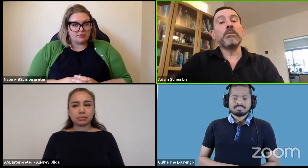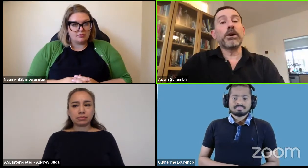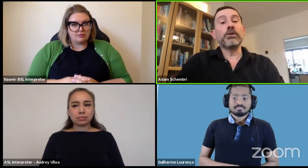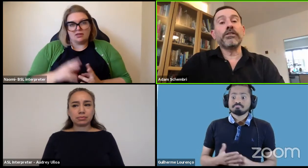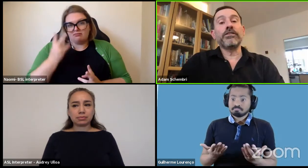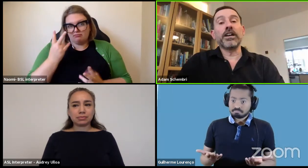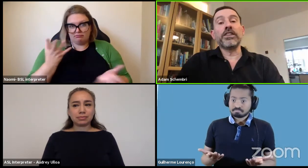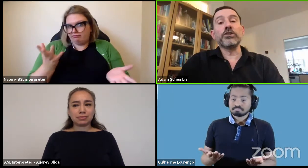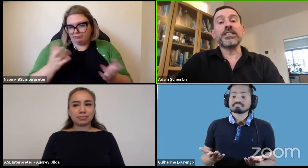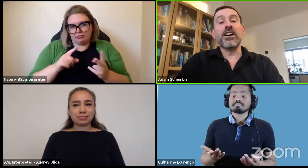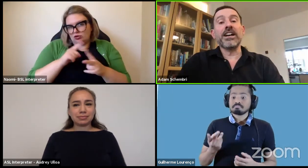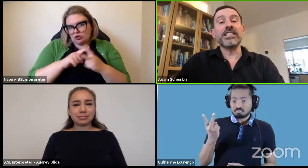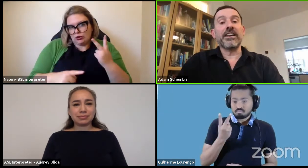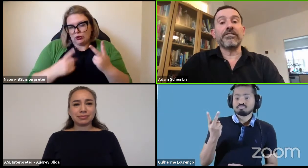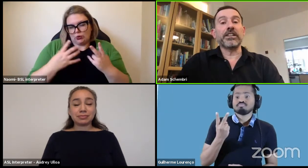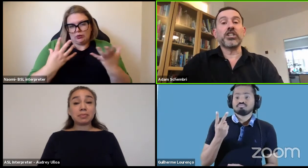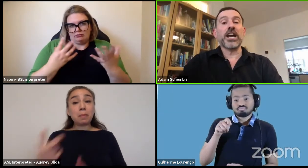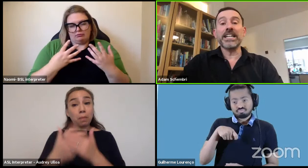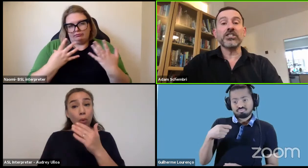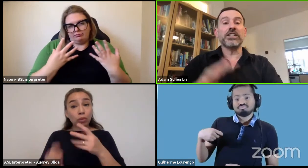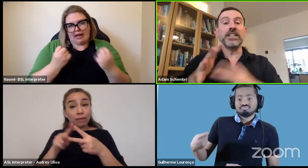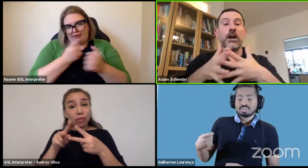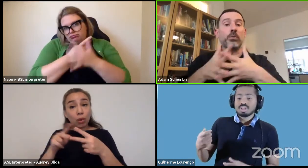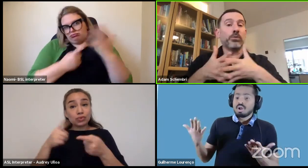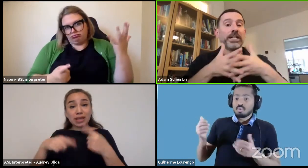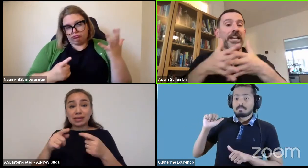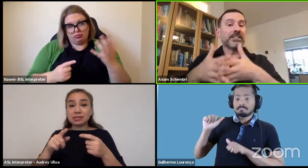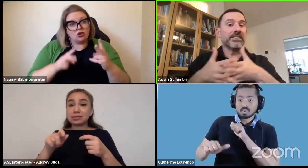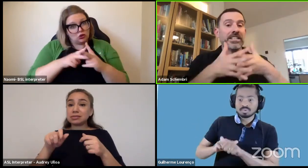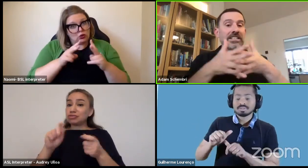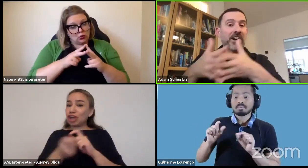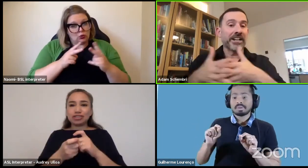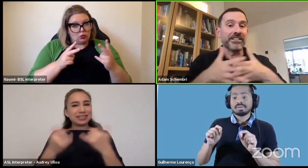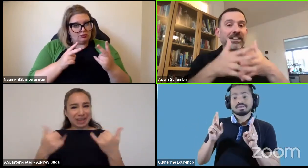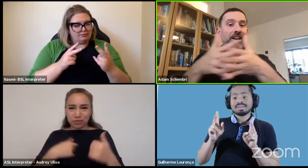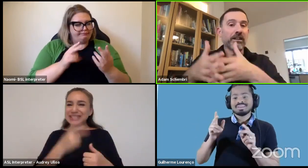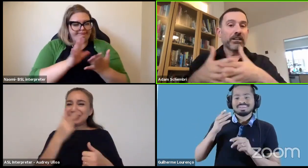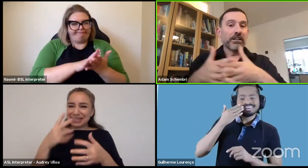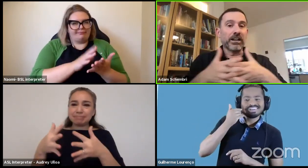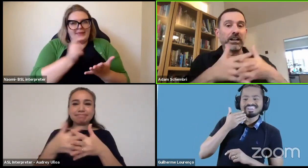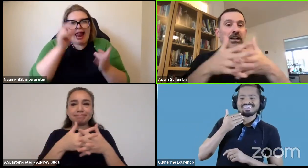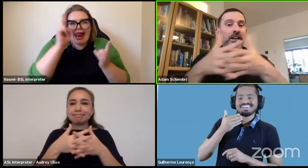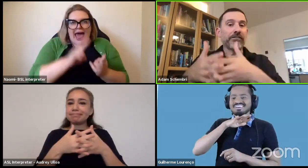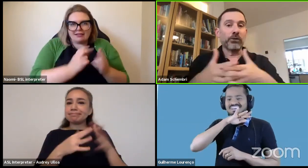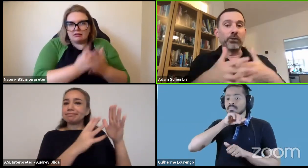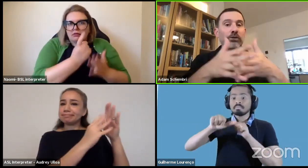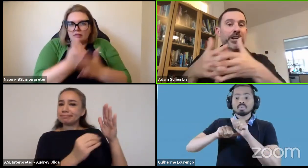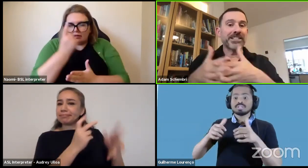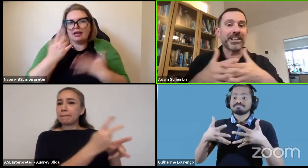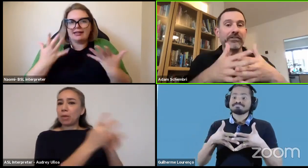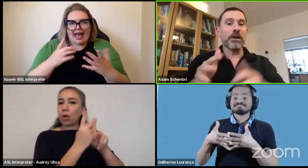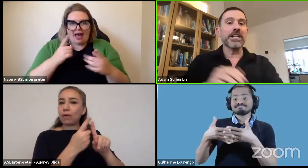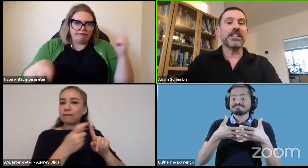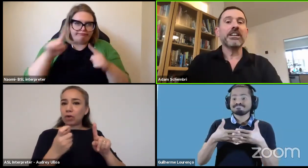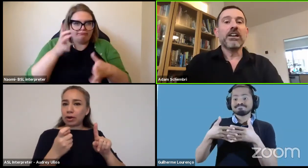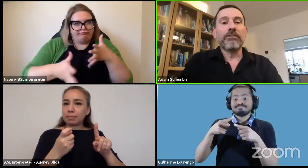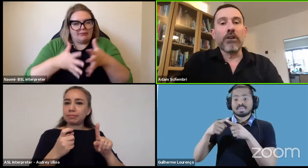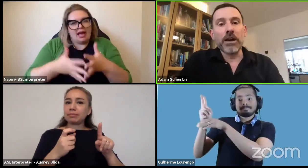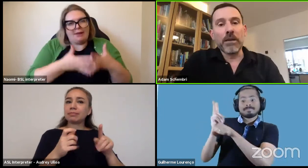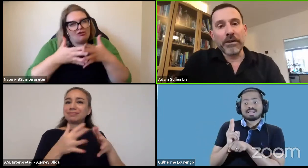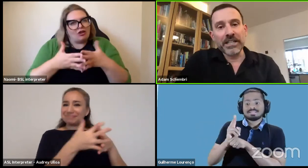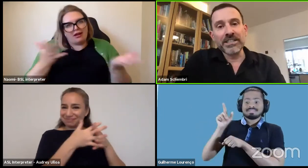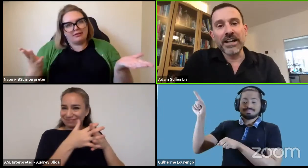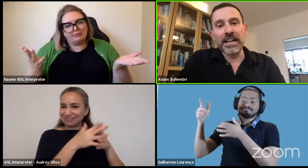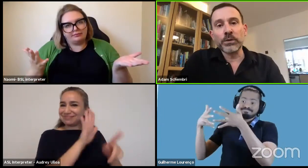Okay, and both of those signs have changed, and now we get this sign for the United States of America